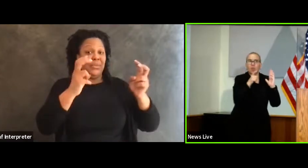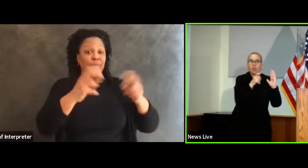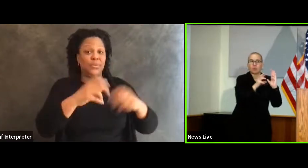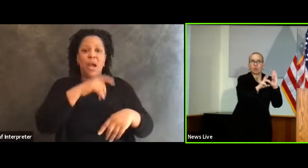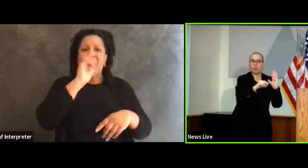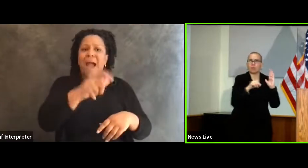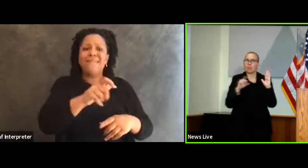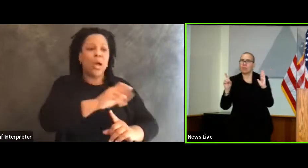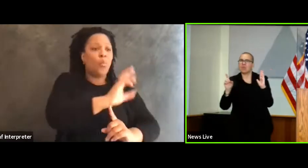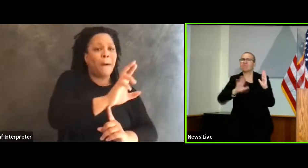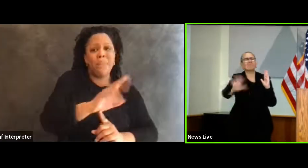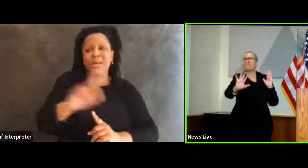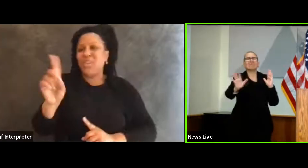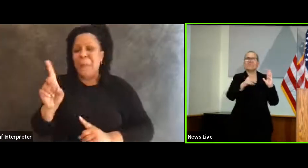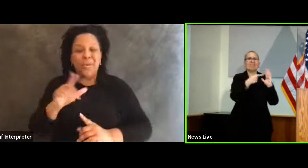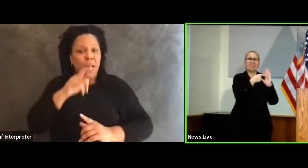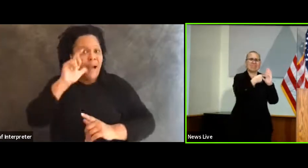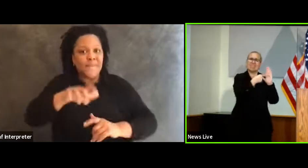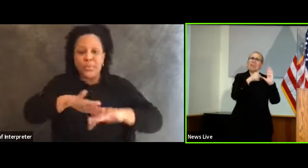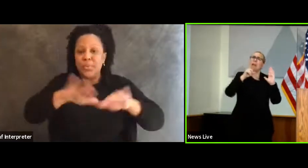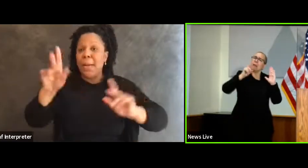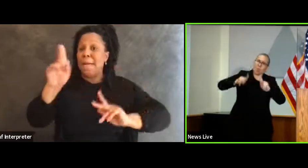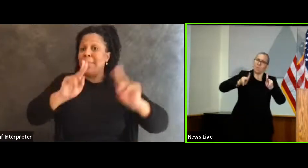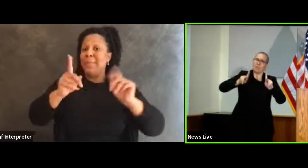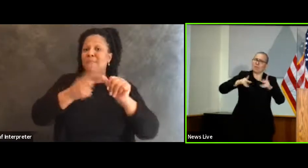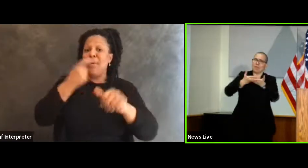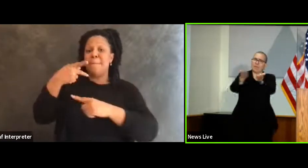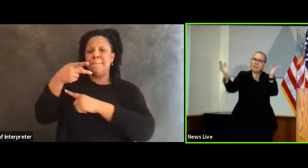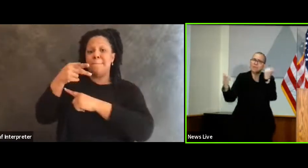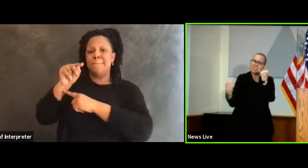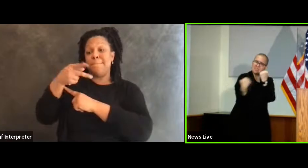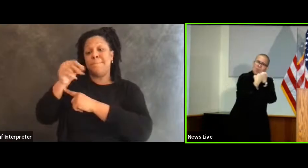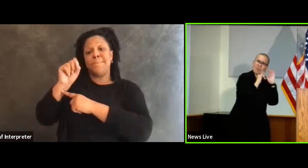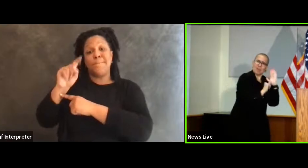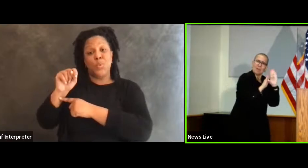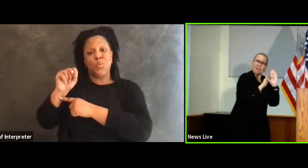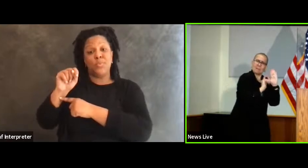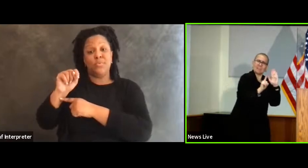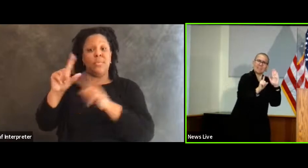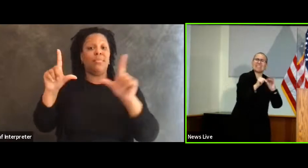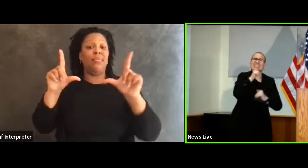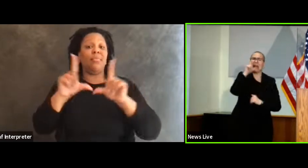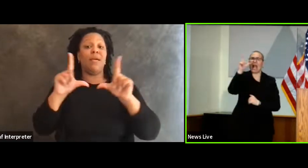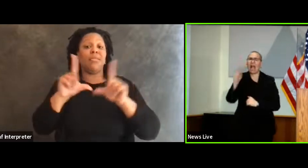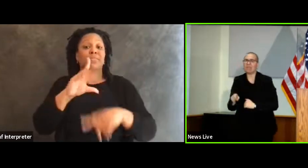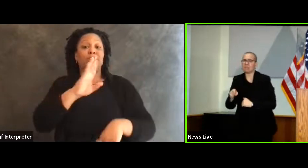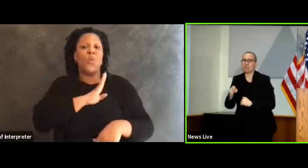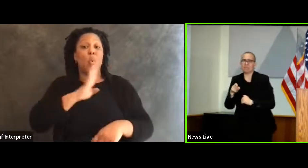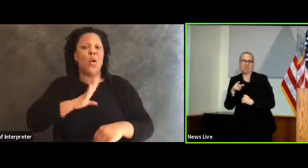DPS who support provisions in this bill will tell you this bill doesn't have to be anti-police.